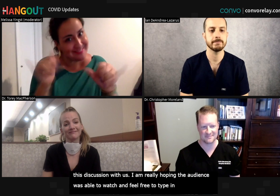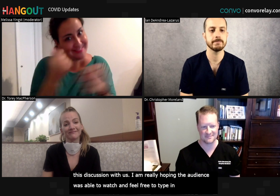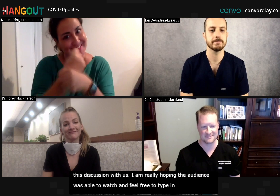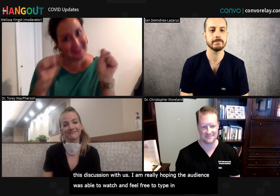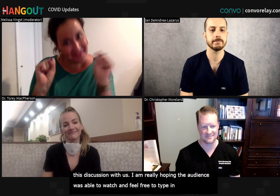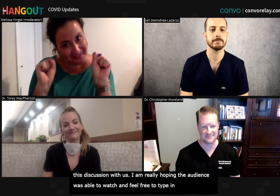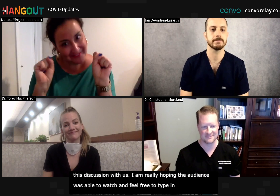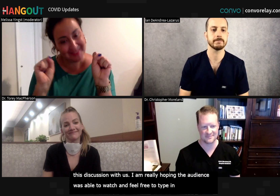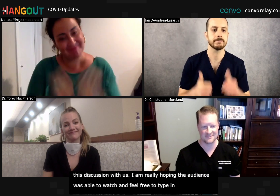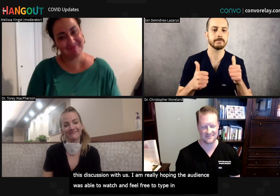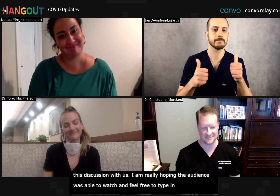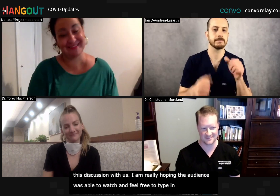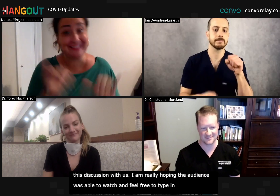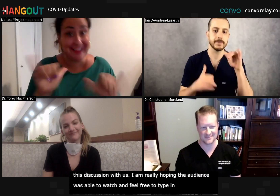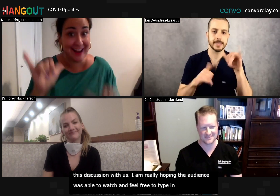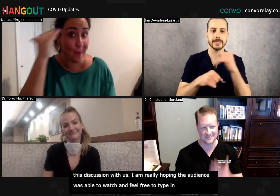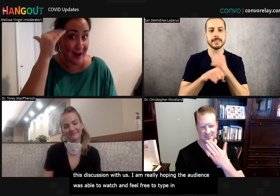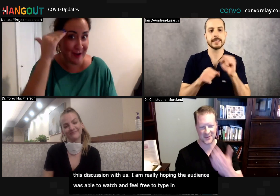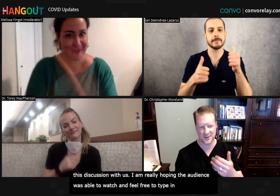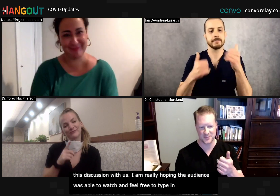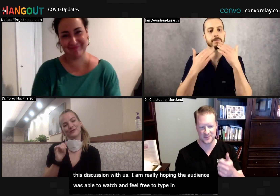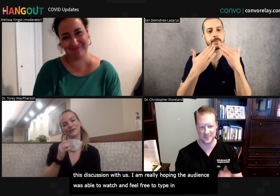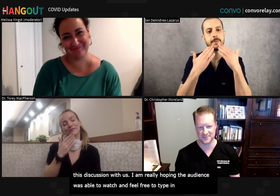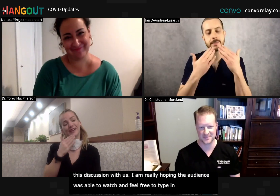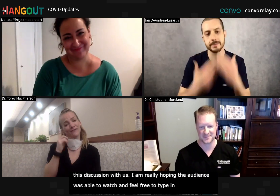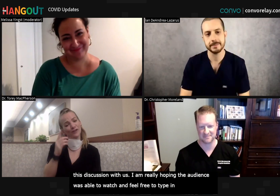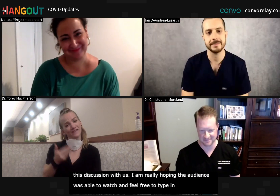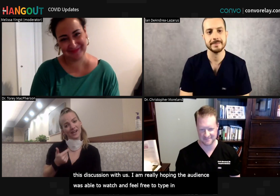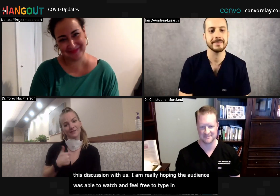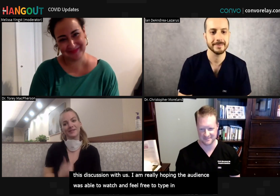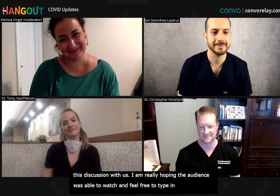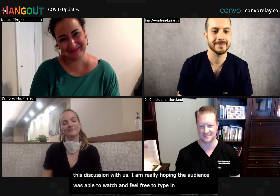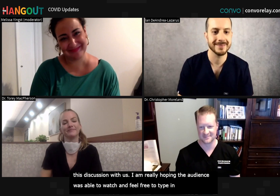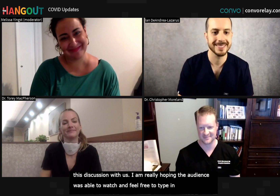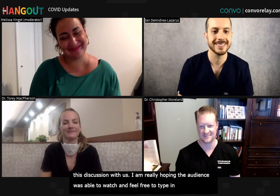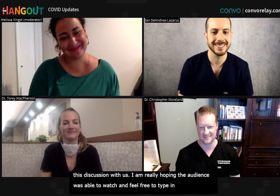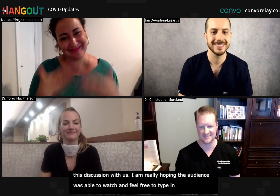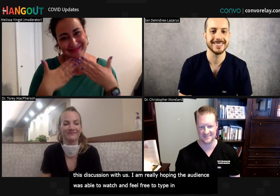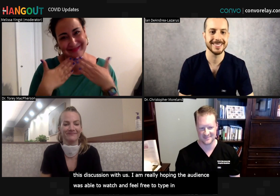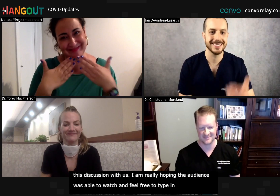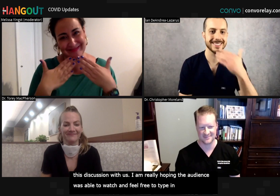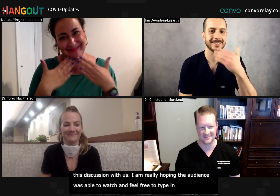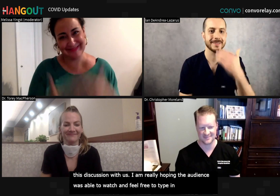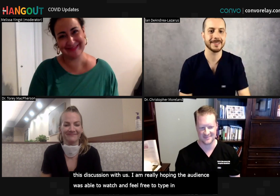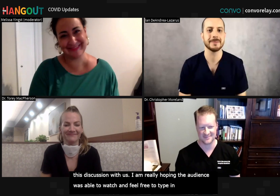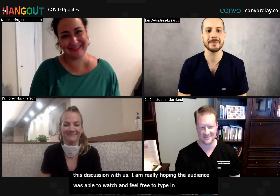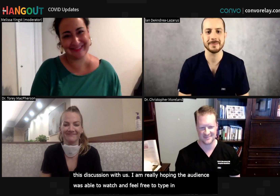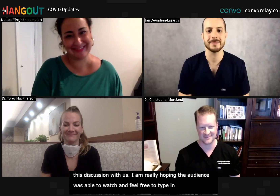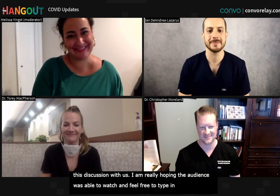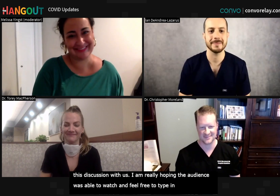and your thoughts and your comments. Again, stay safe, everybody, and stay aware. Yes, thank you. Thank Stay for safe. inviting me.